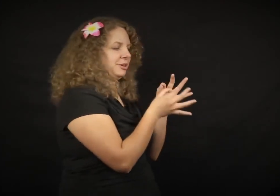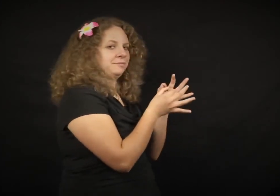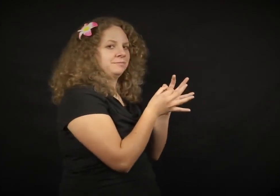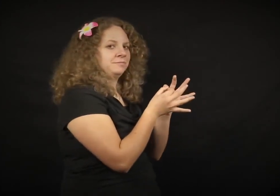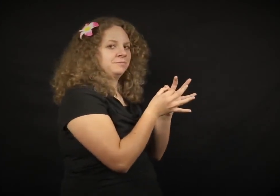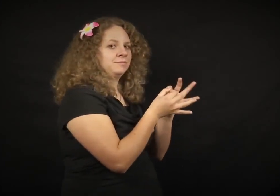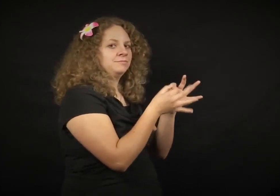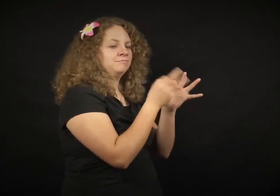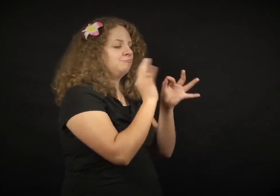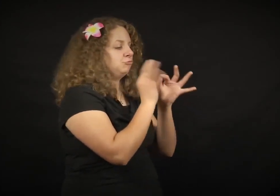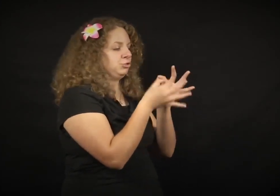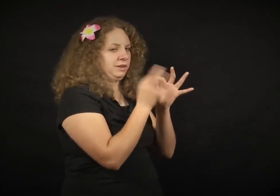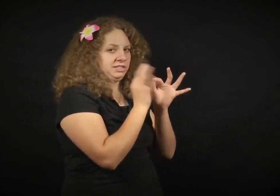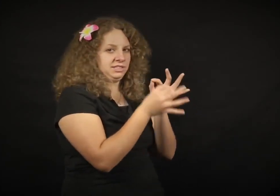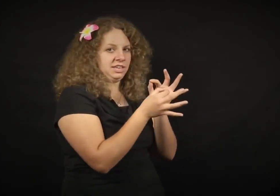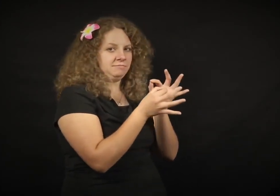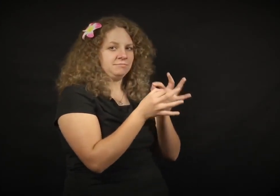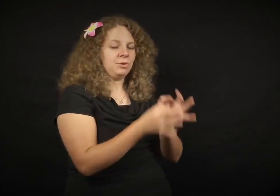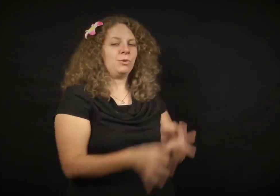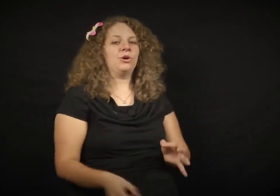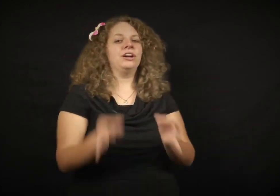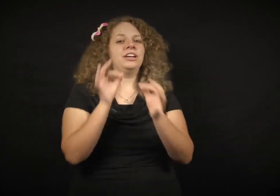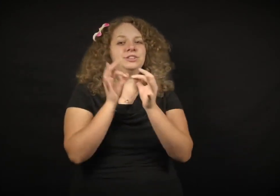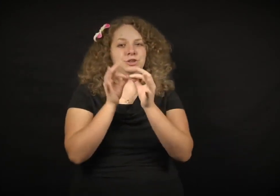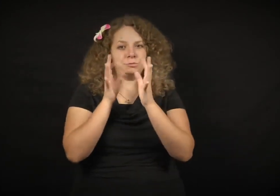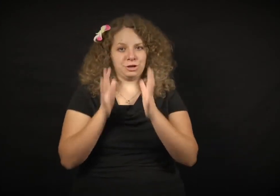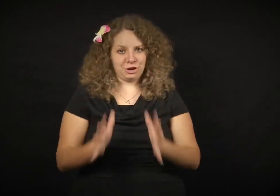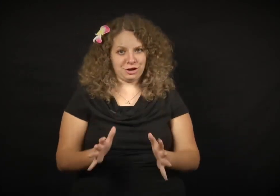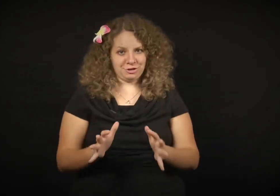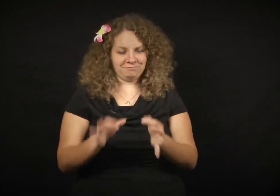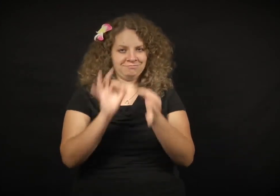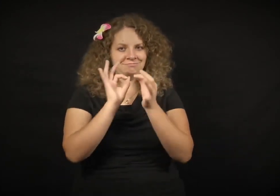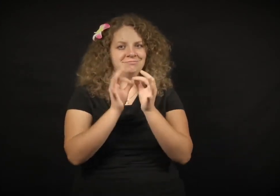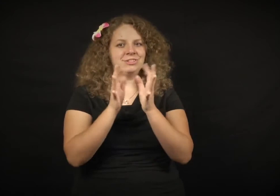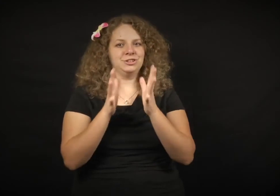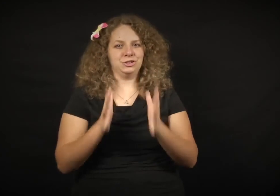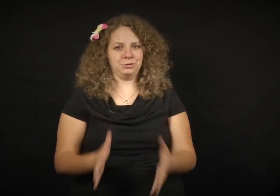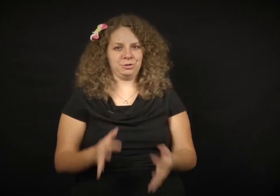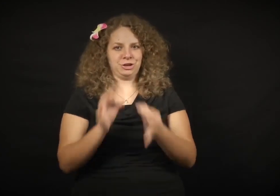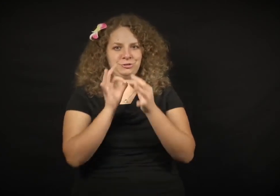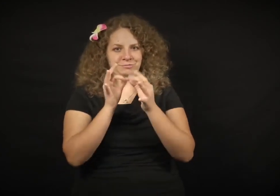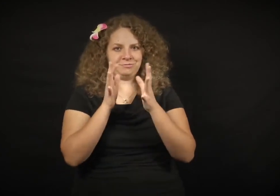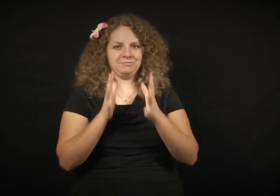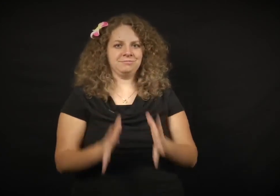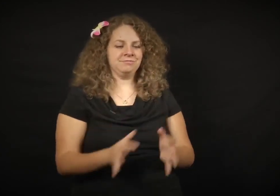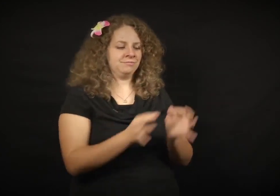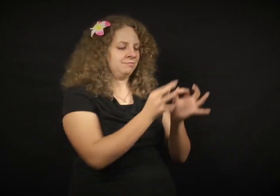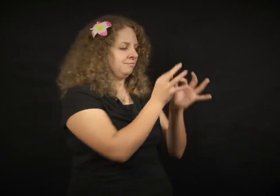Interpret. Translate or interpreter. Interpreter.